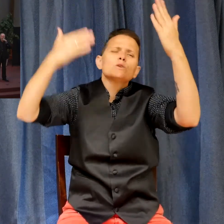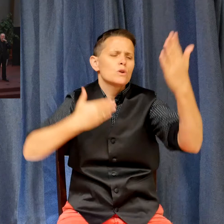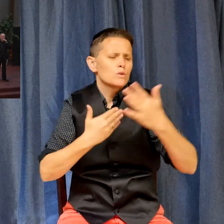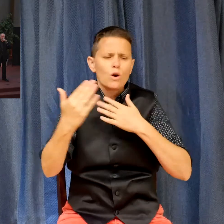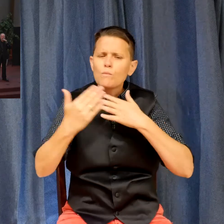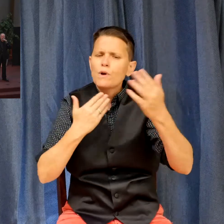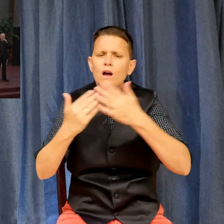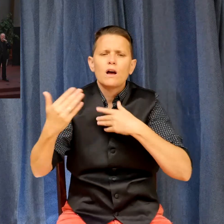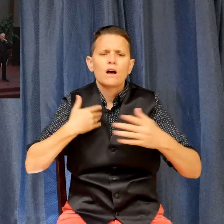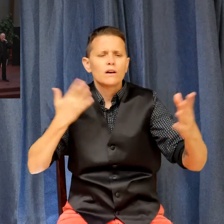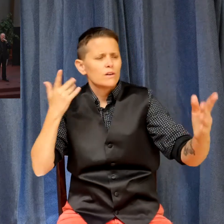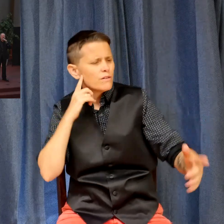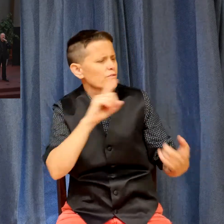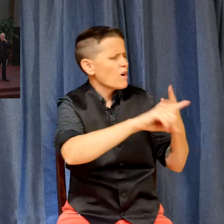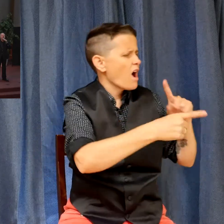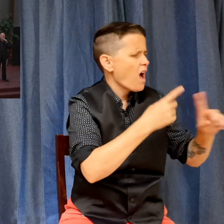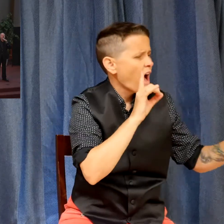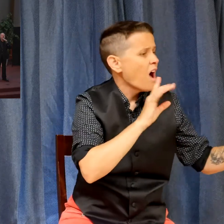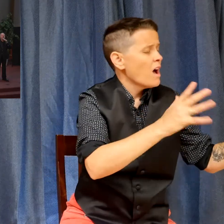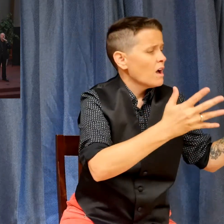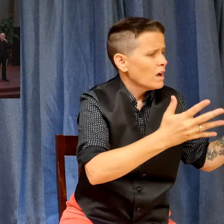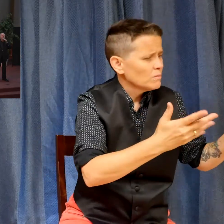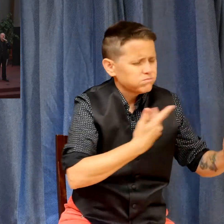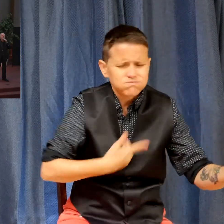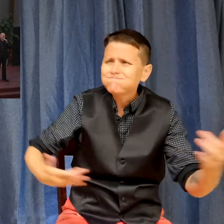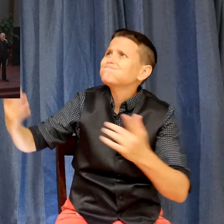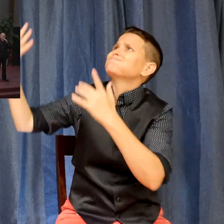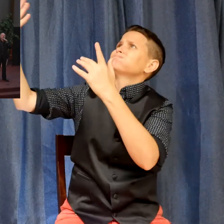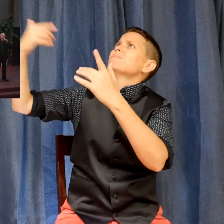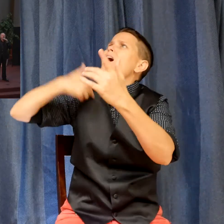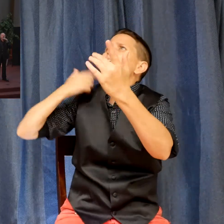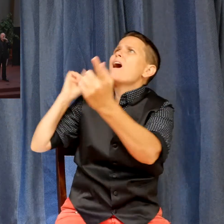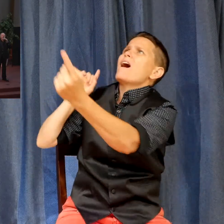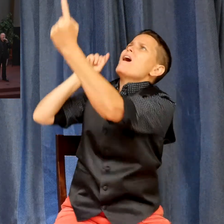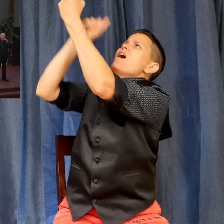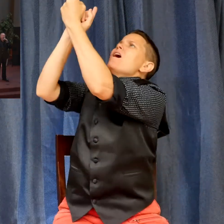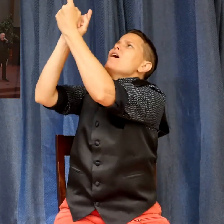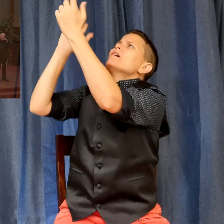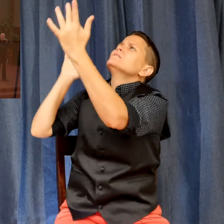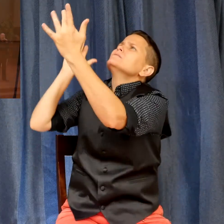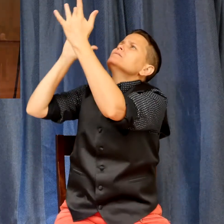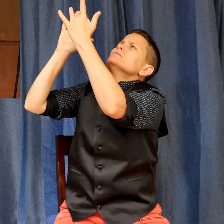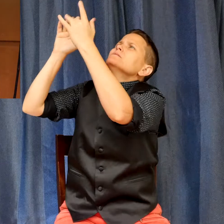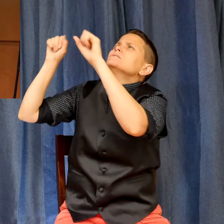When I have no one else to turn to, I turn to you and I lift my hands, Lord.